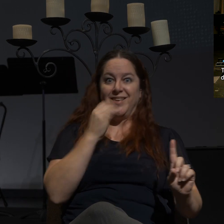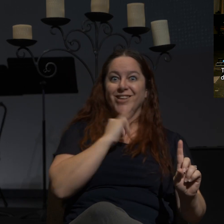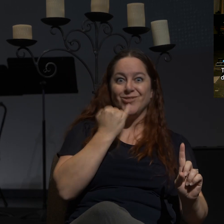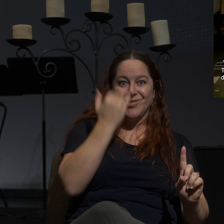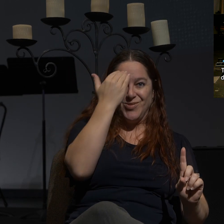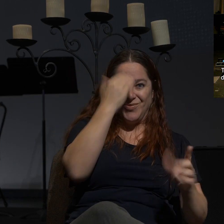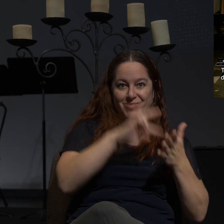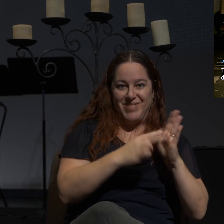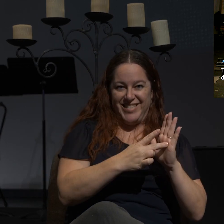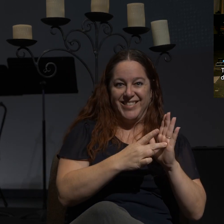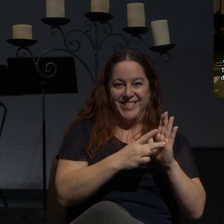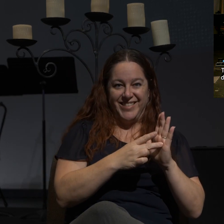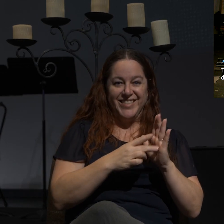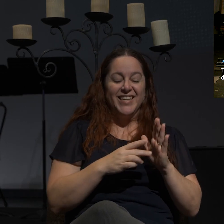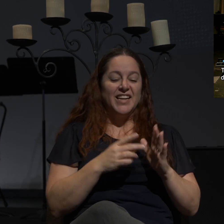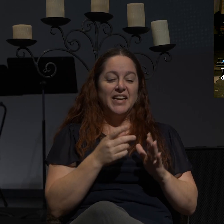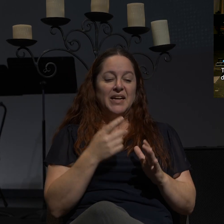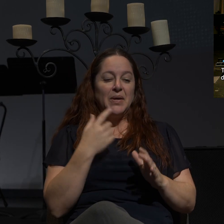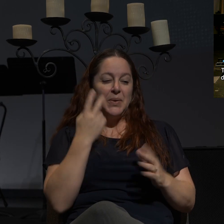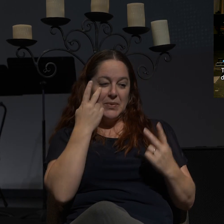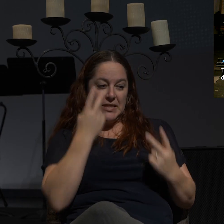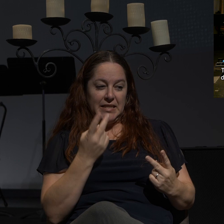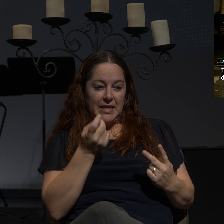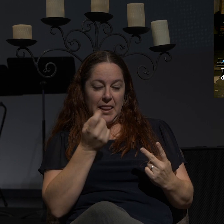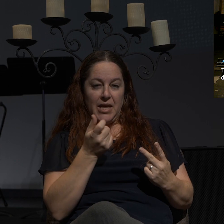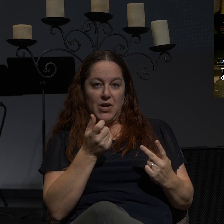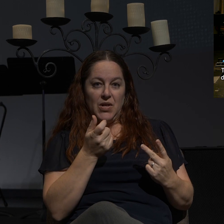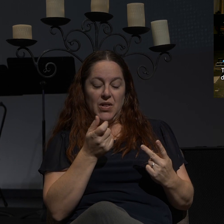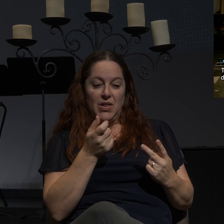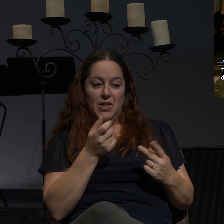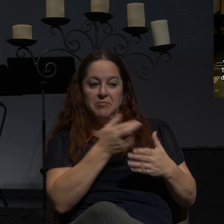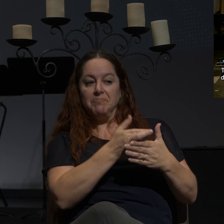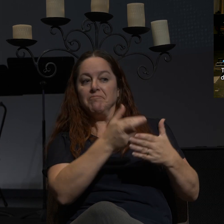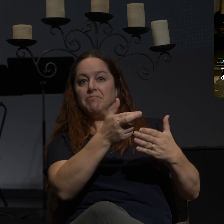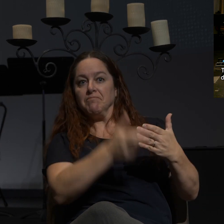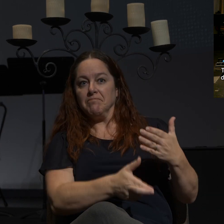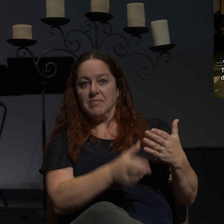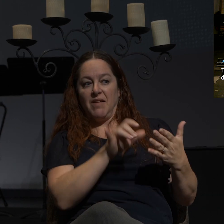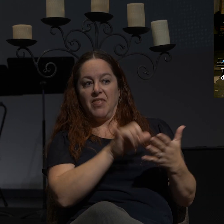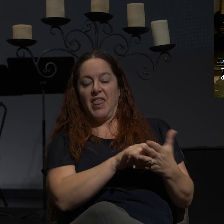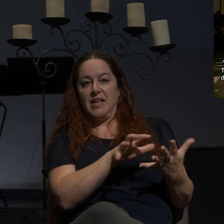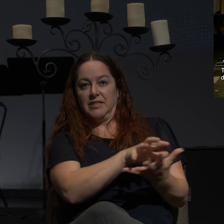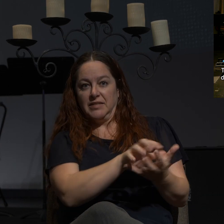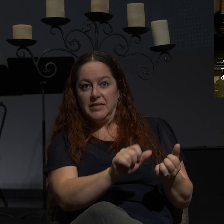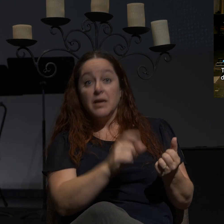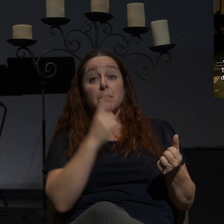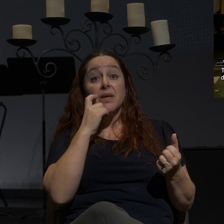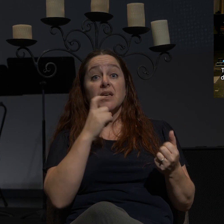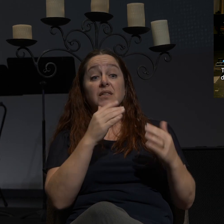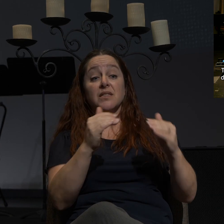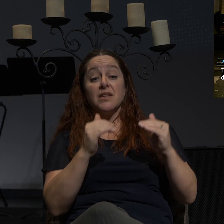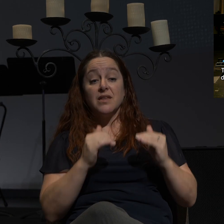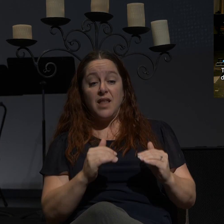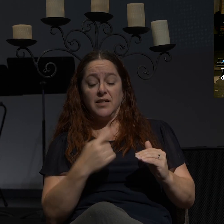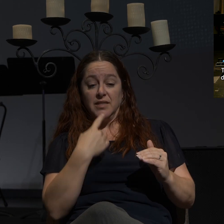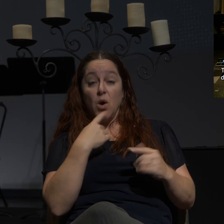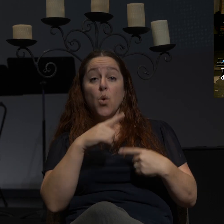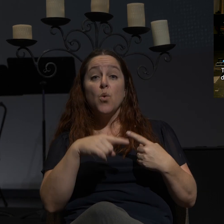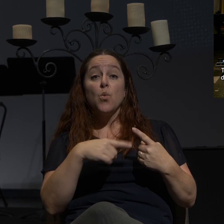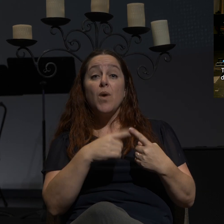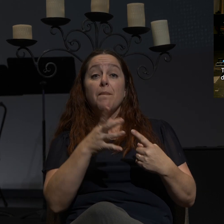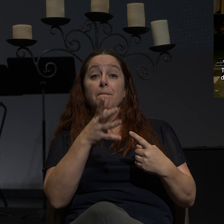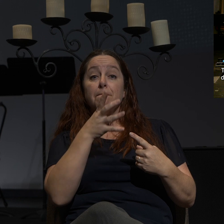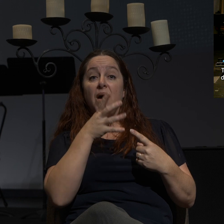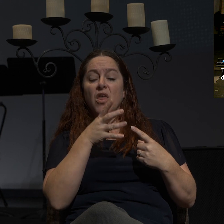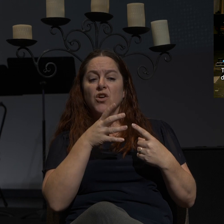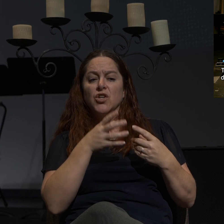what that meant, and we can see a little bit of the fallout of whatever this devastation was, because the next line says, when mothers were dashed to